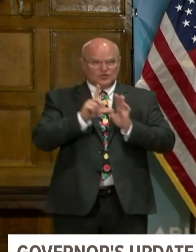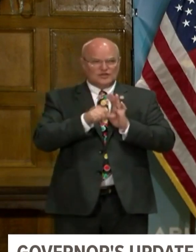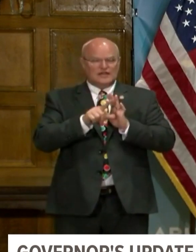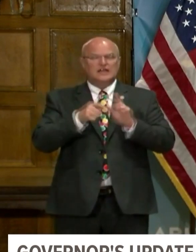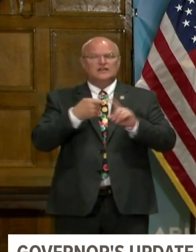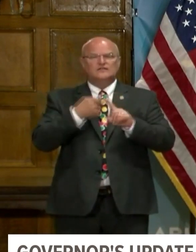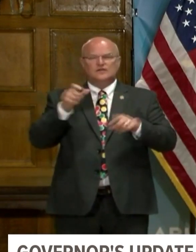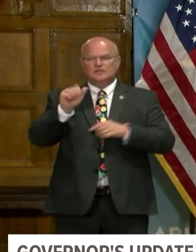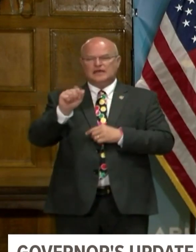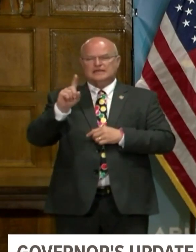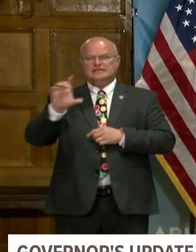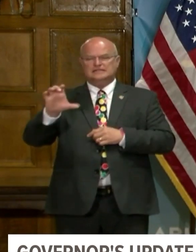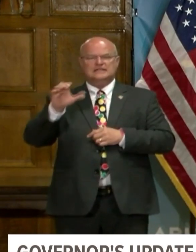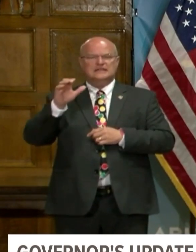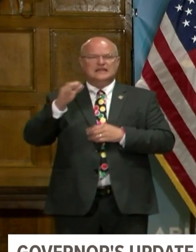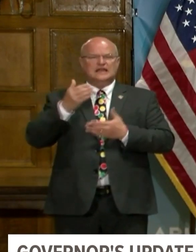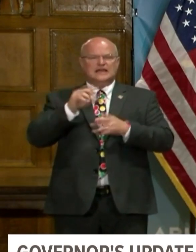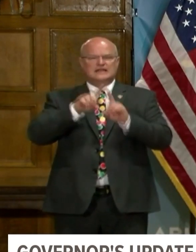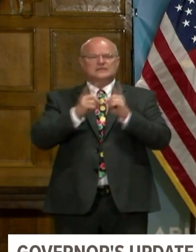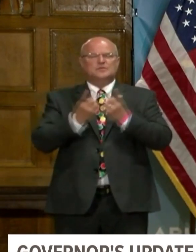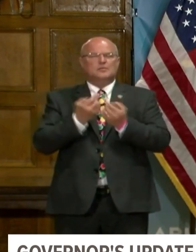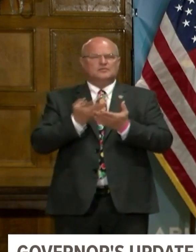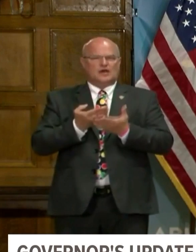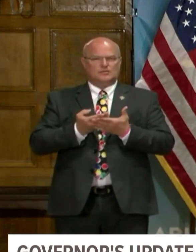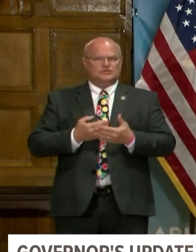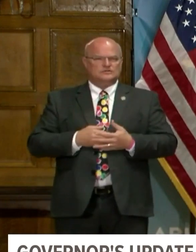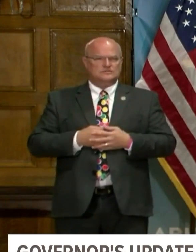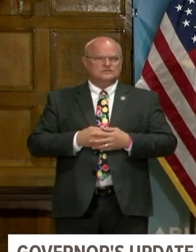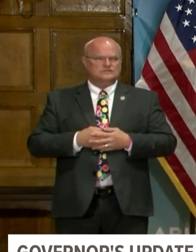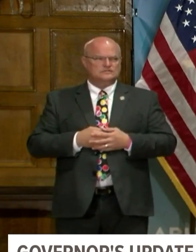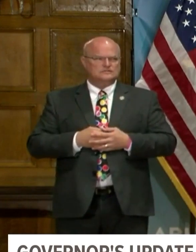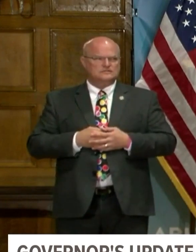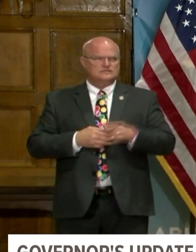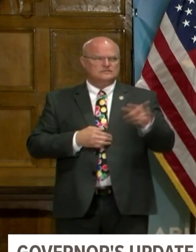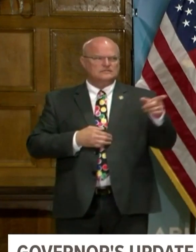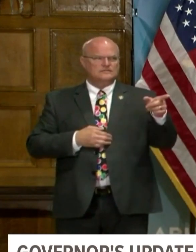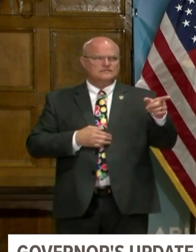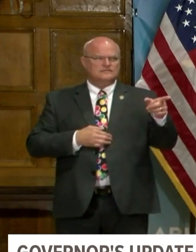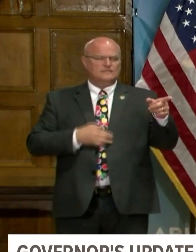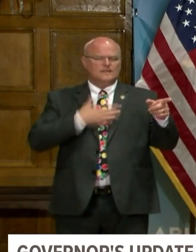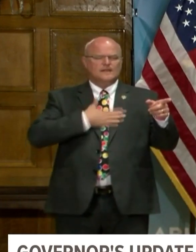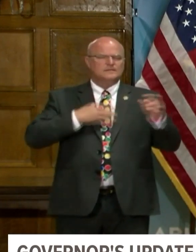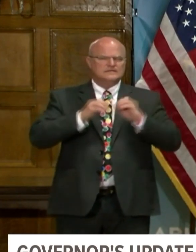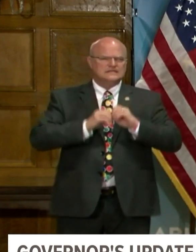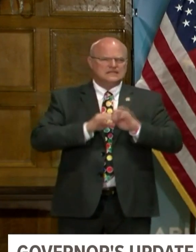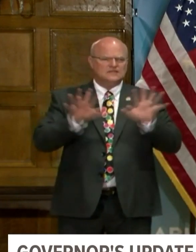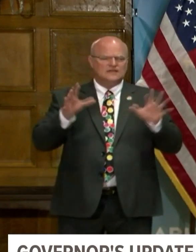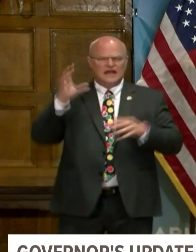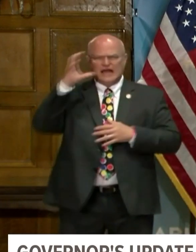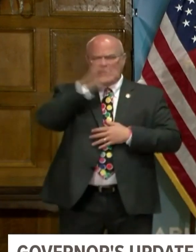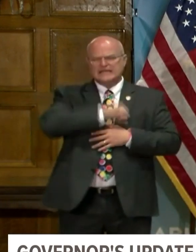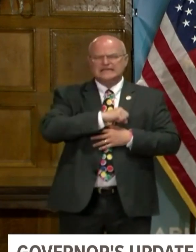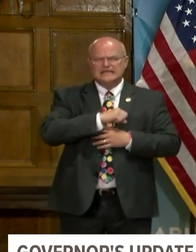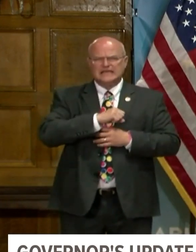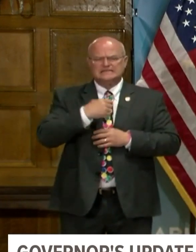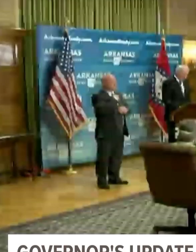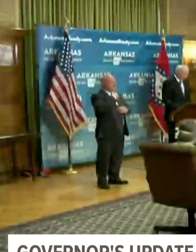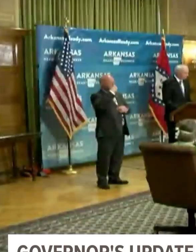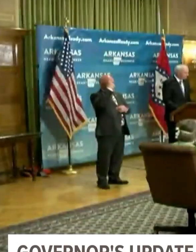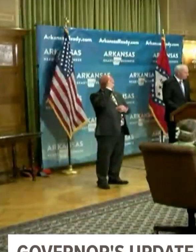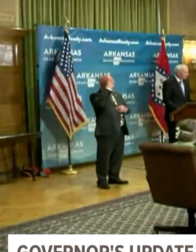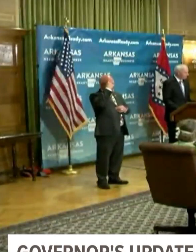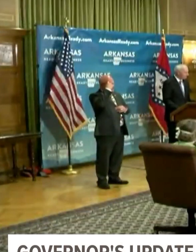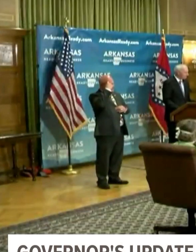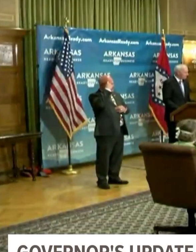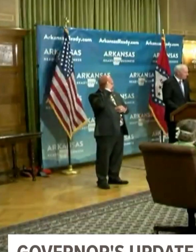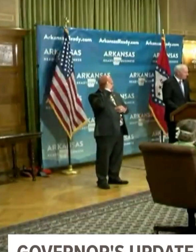from ADC and the Department of Commerce. Kind of clarify, I guess I thought you got